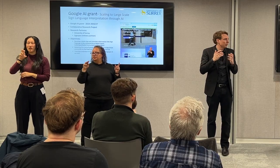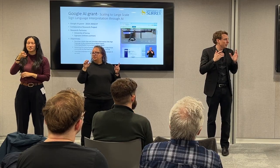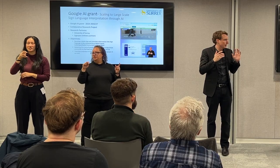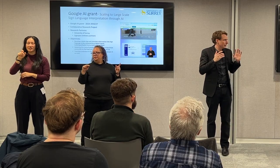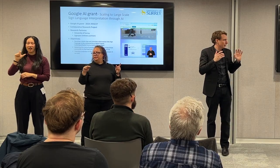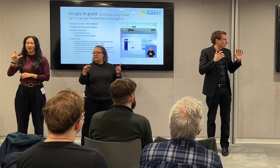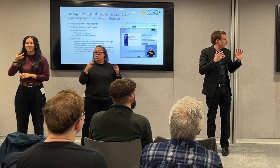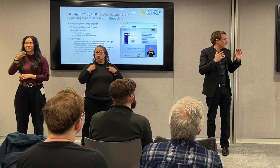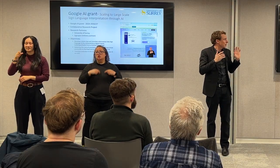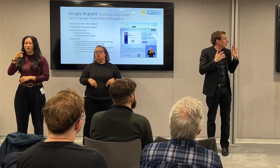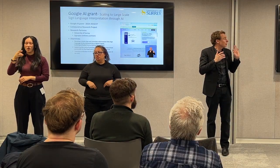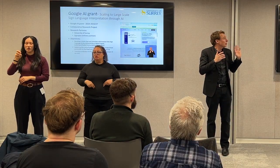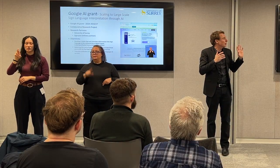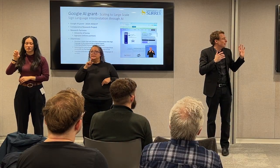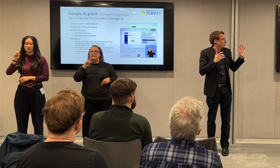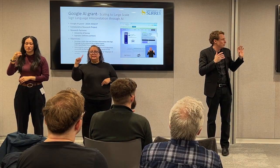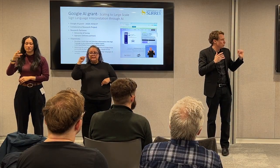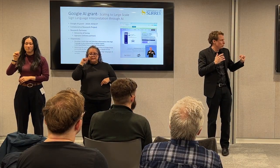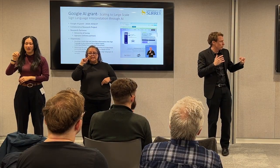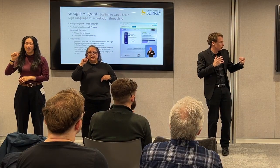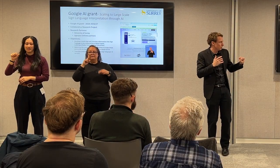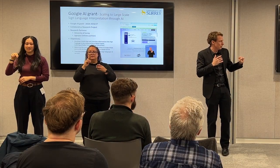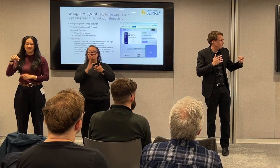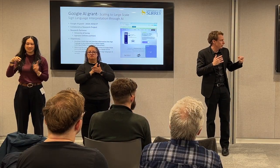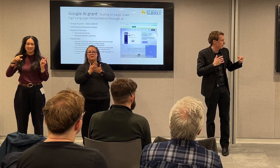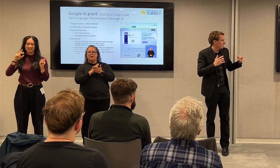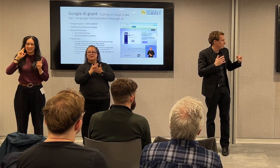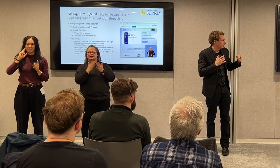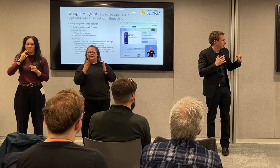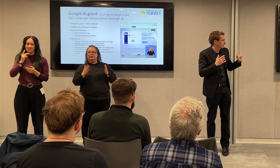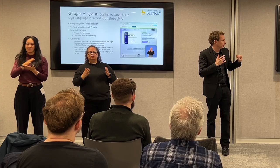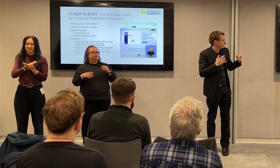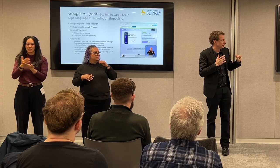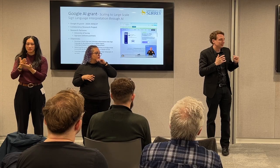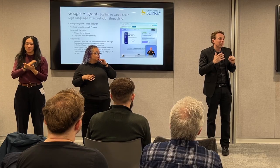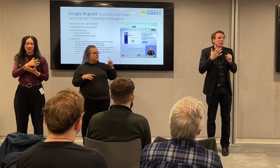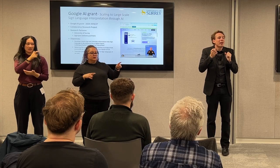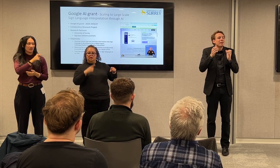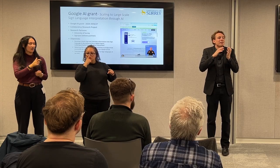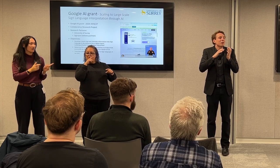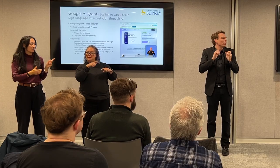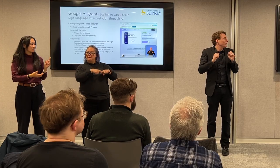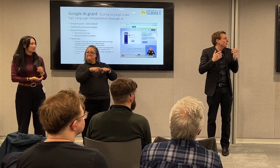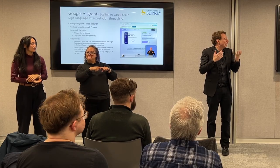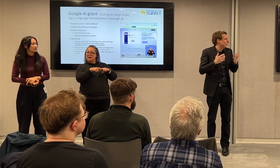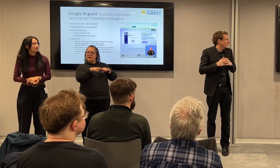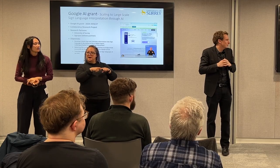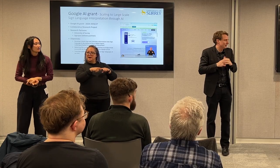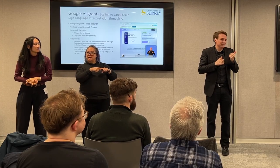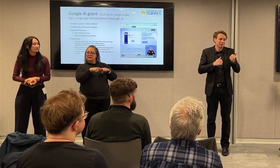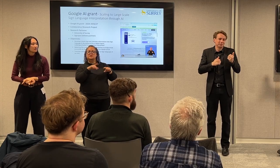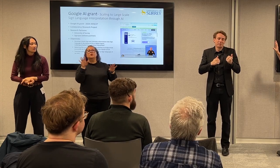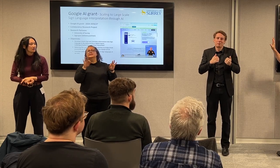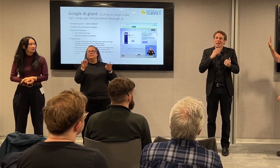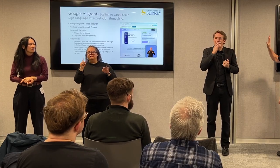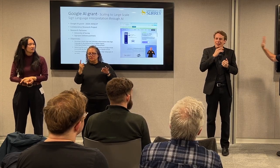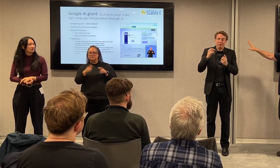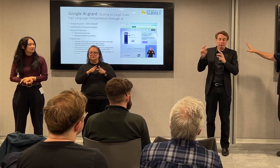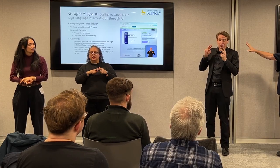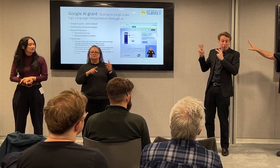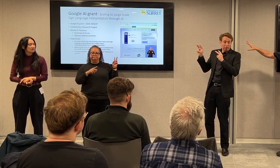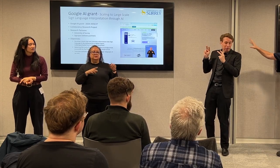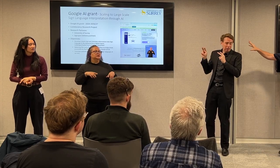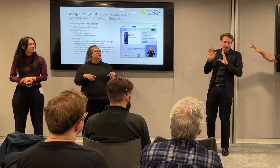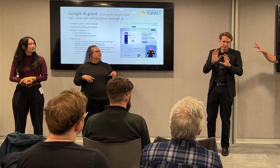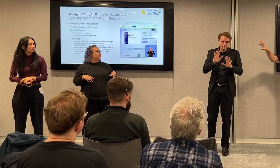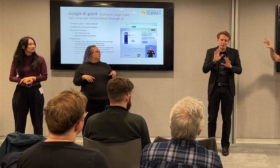a translator, deaf translator. Can I ask you to pause while Yeah. people look at the video? Yeah. Well, maybe I should explain first. Sorry. So when you